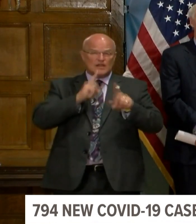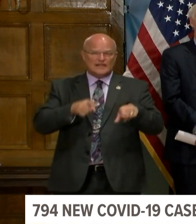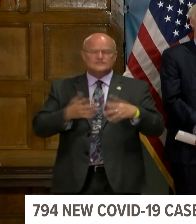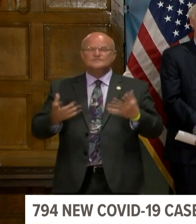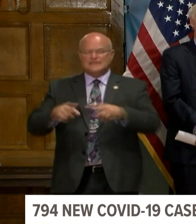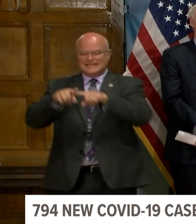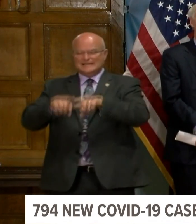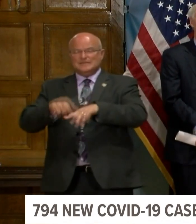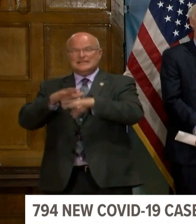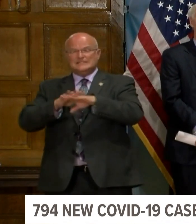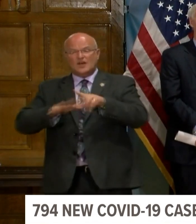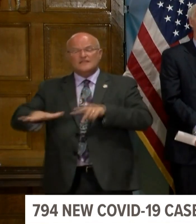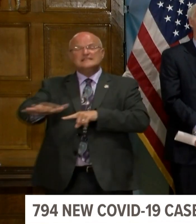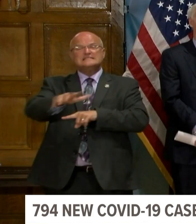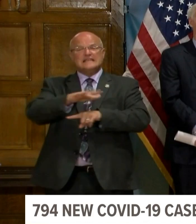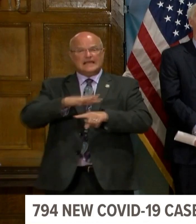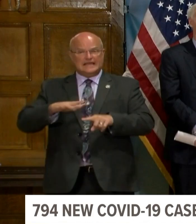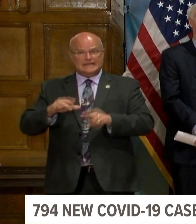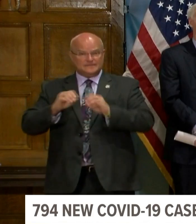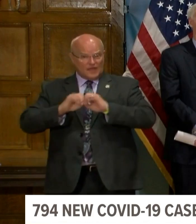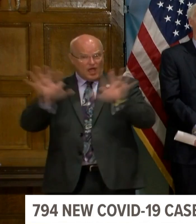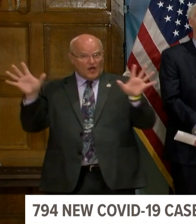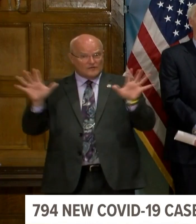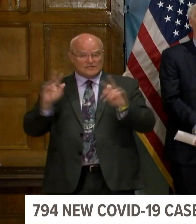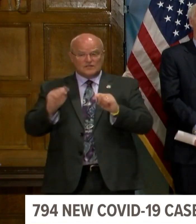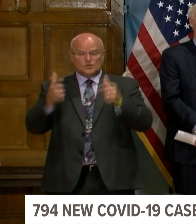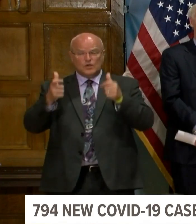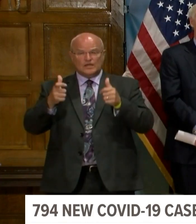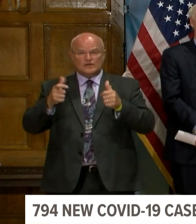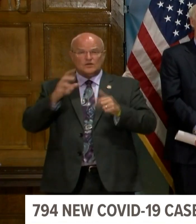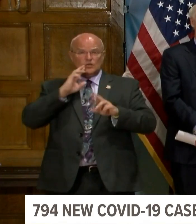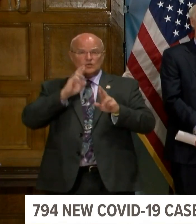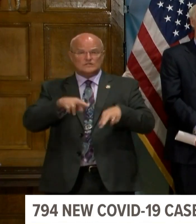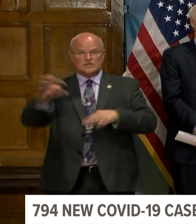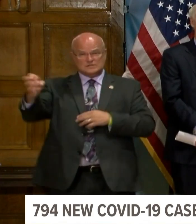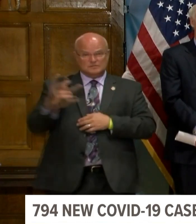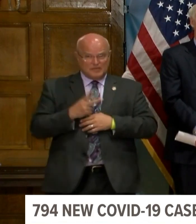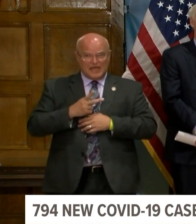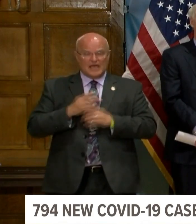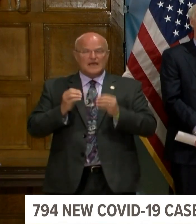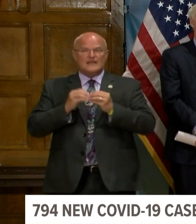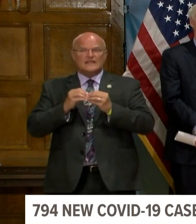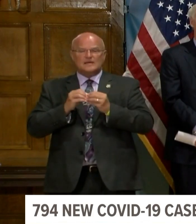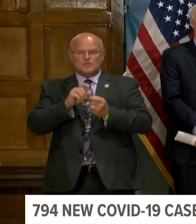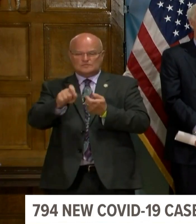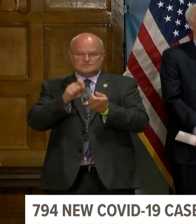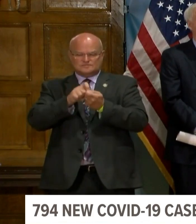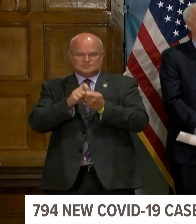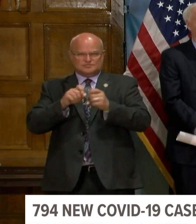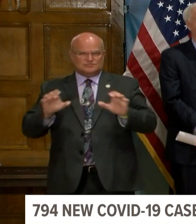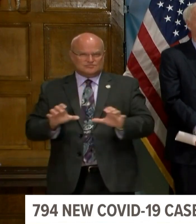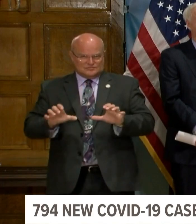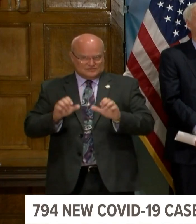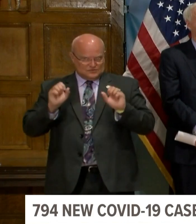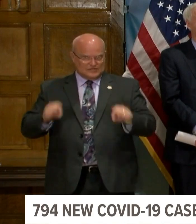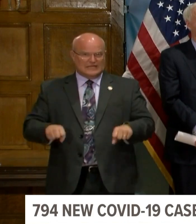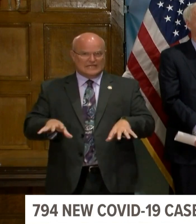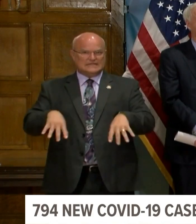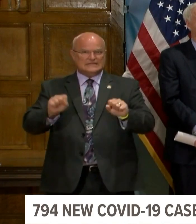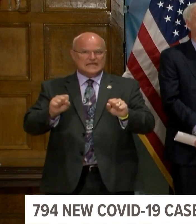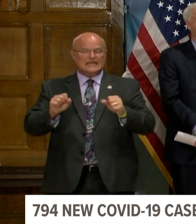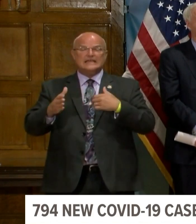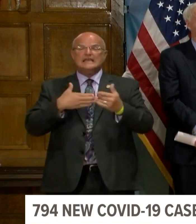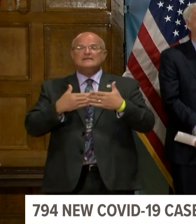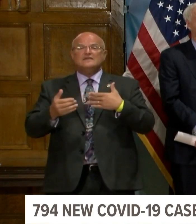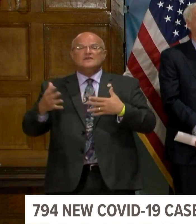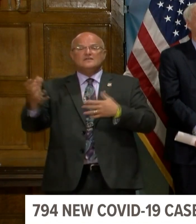depends on the setting. Obviously, the quicker you get those results back, the more actionable they are. Even